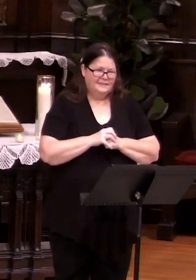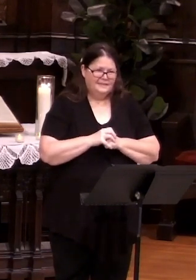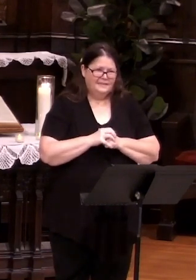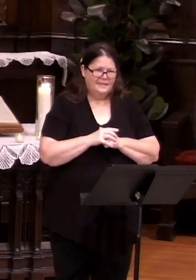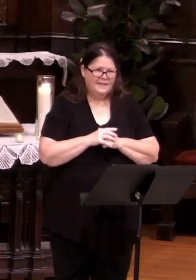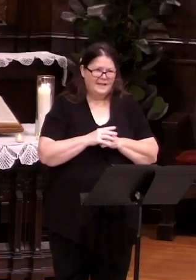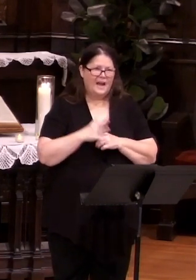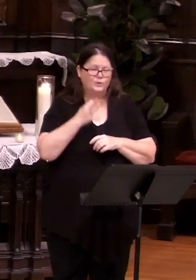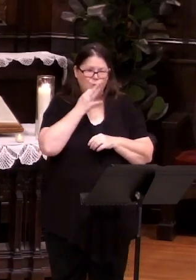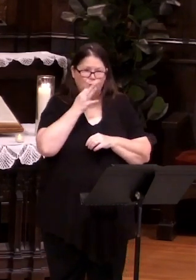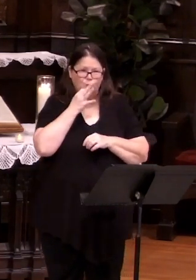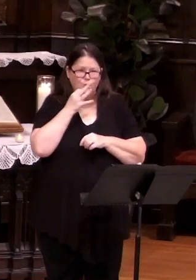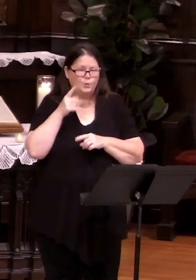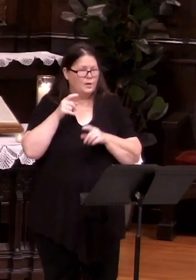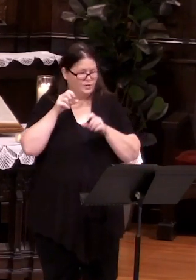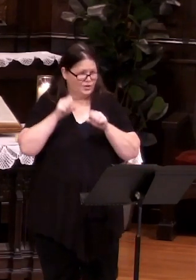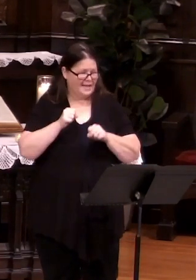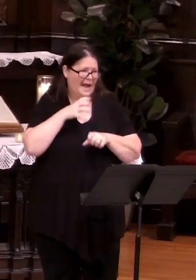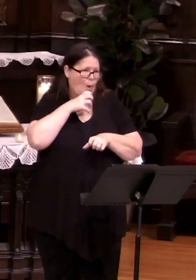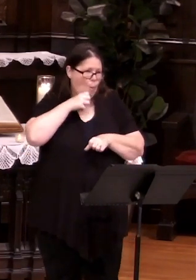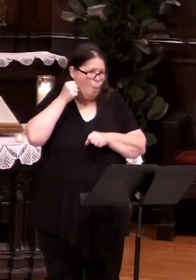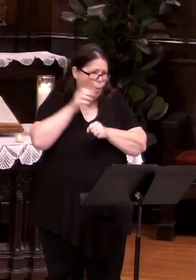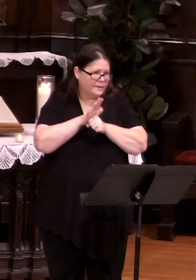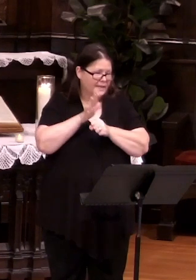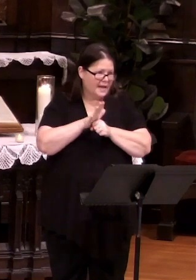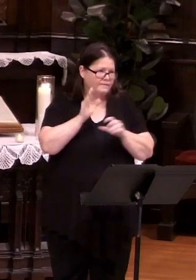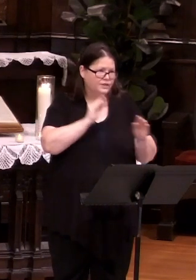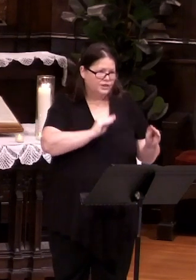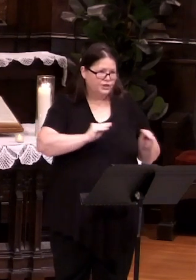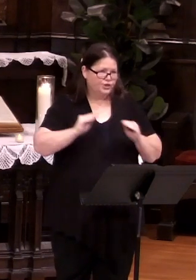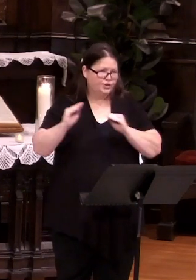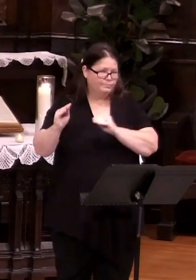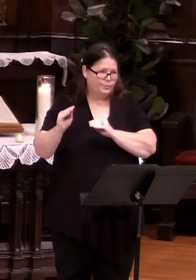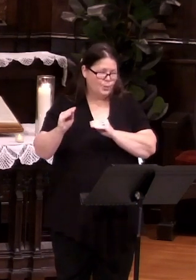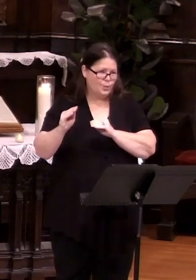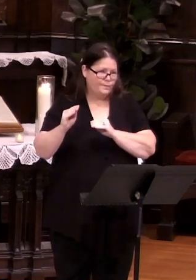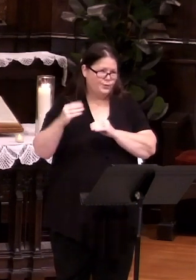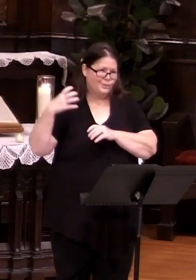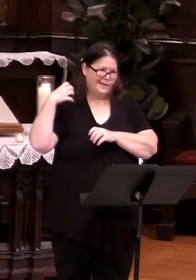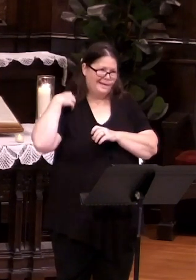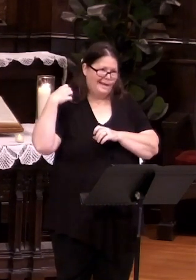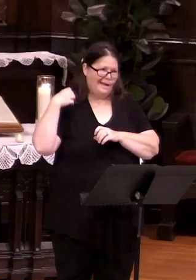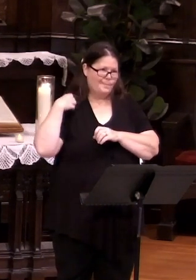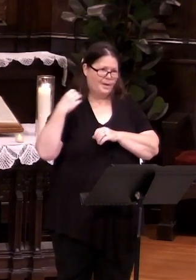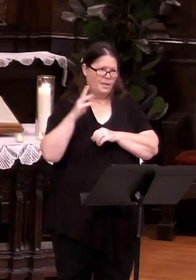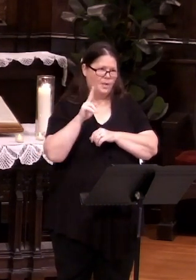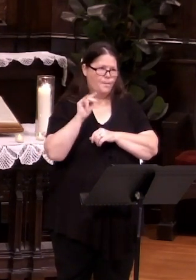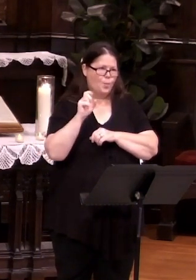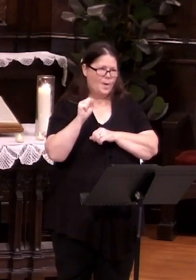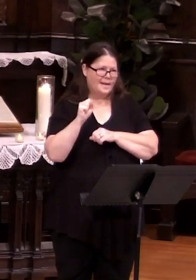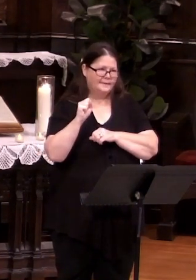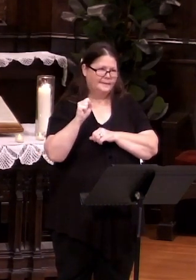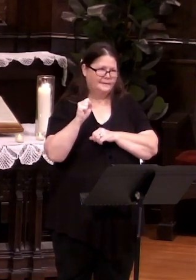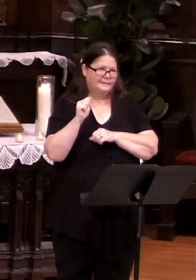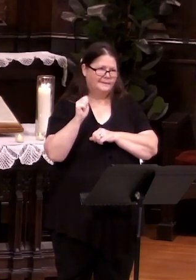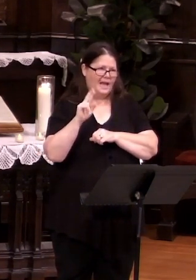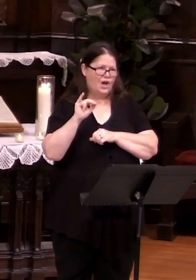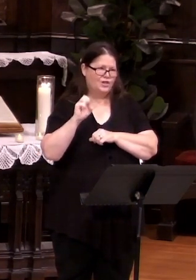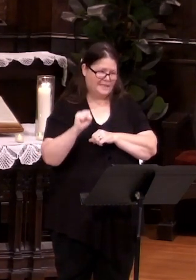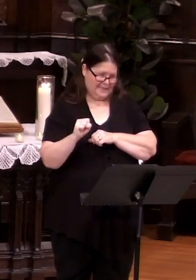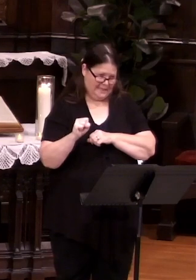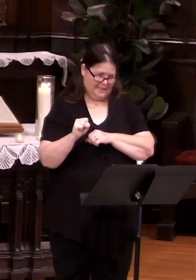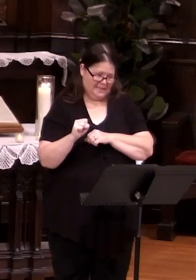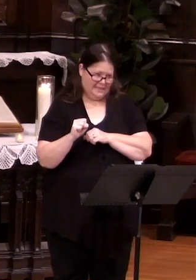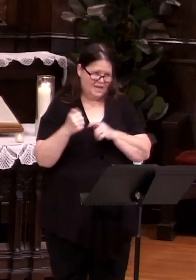as soon as she was deemed old enough, she moved to Argentina's capital of Buenos Aires, where she made her way as best